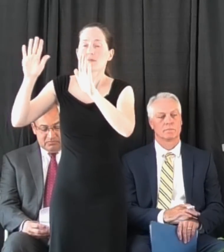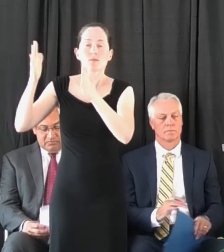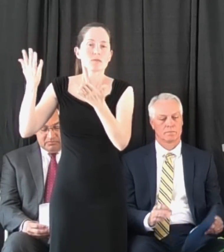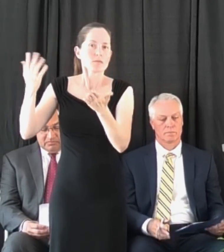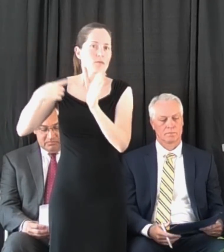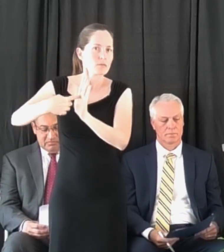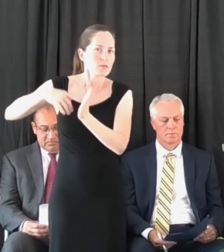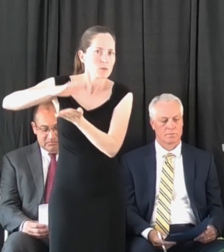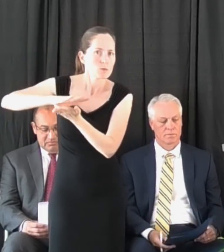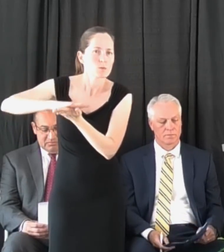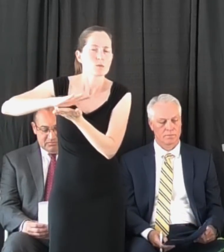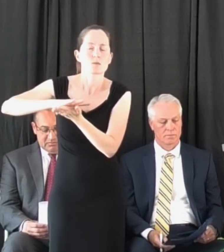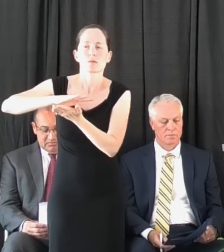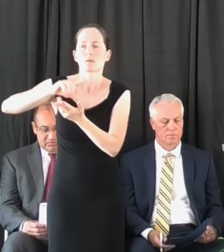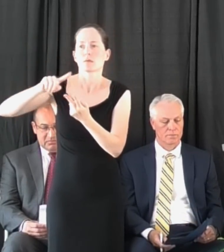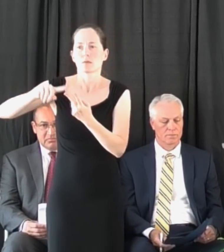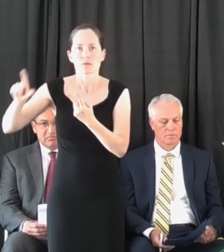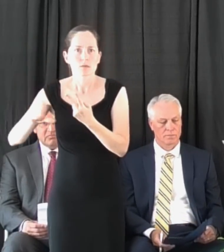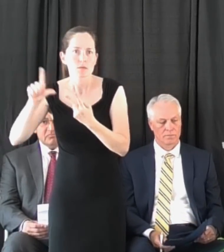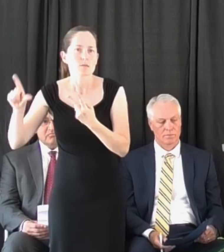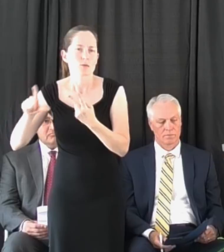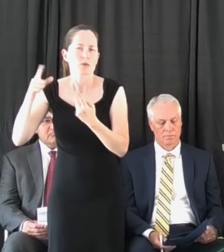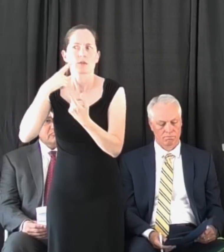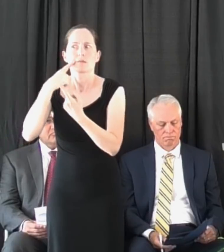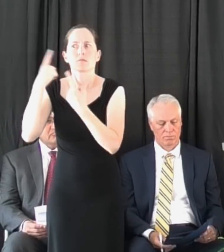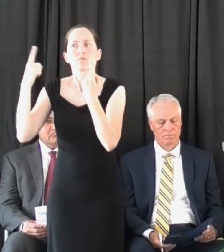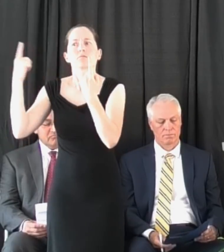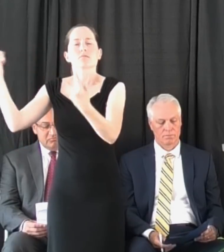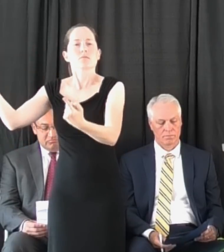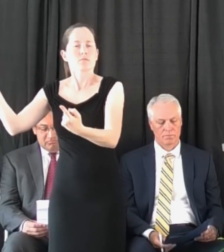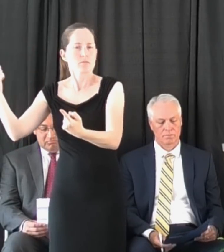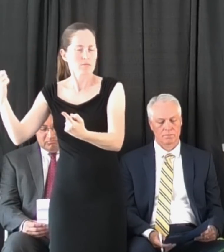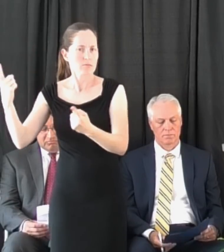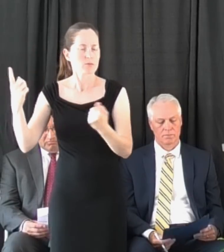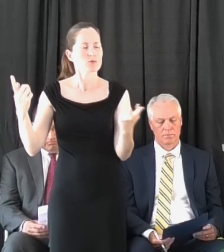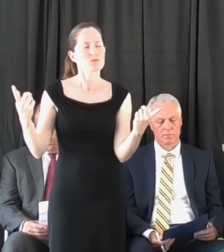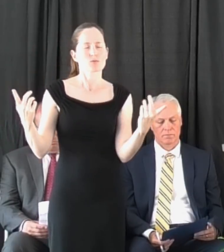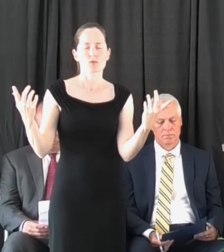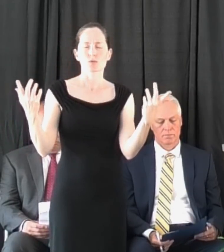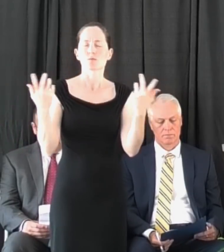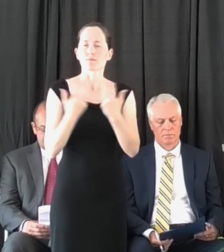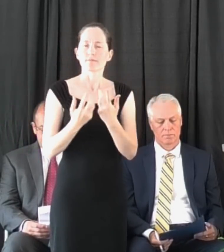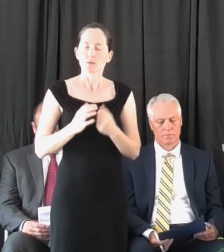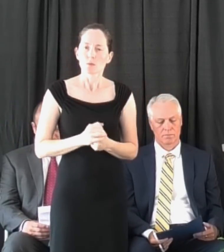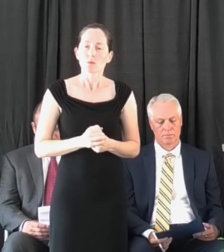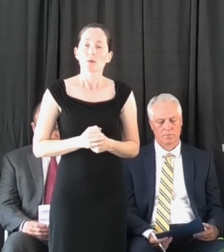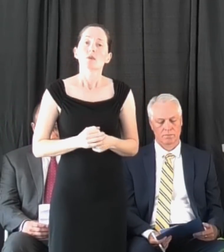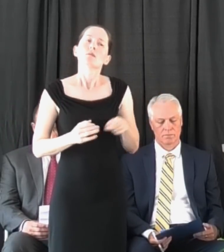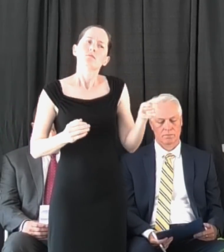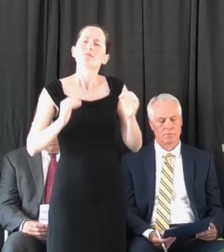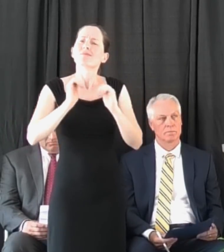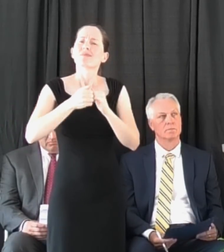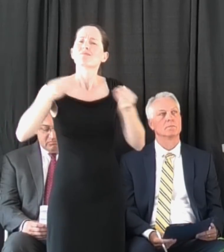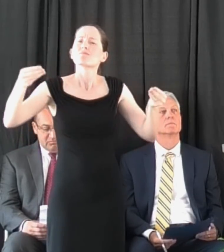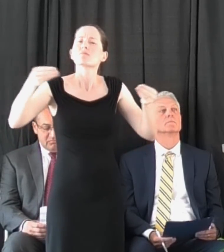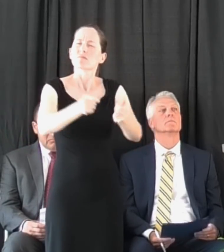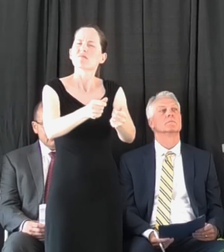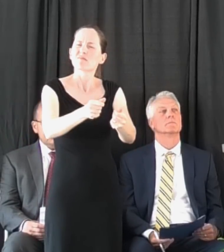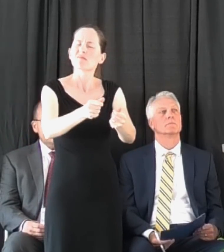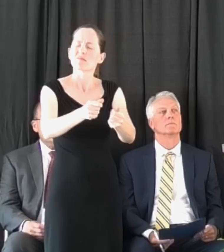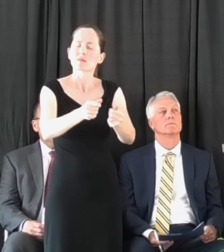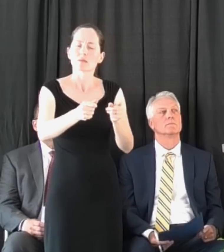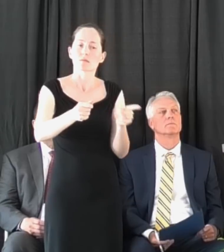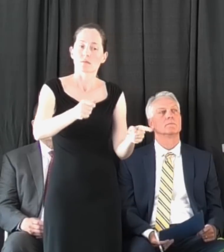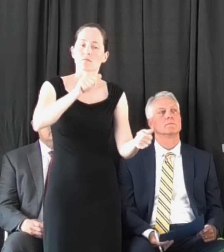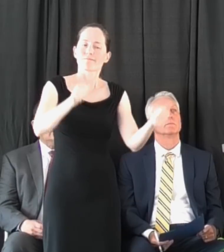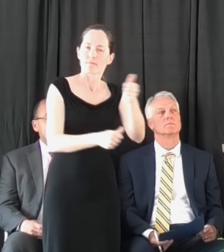schools and our libraries are known. The Circuit Court is funded in a hybrid way. It's a department of Howard County, but it's